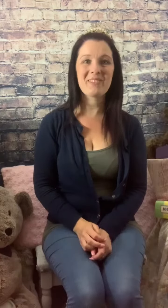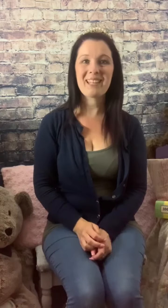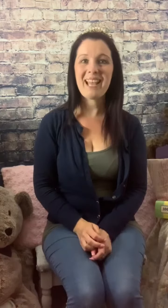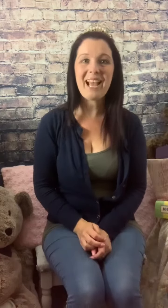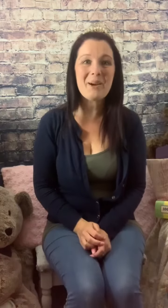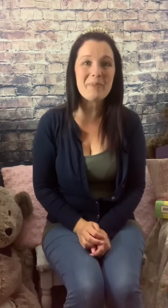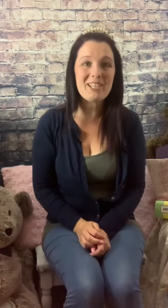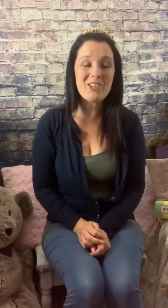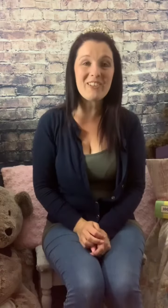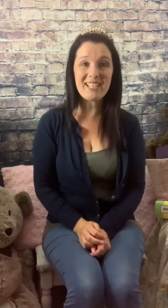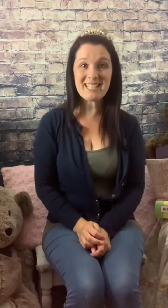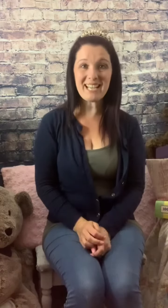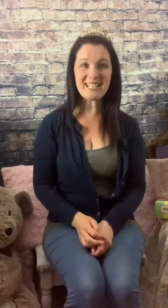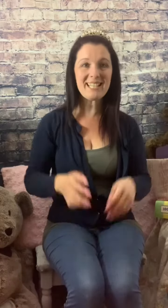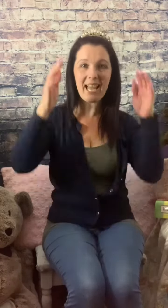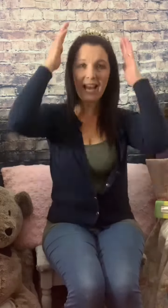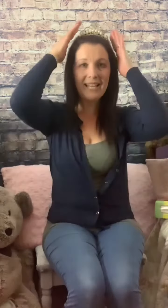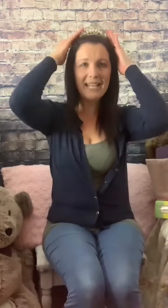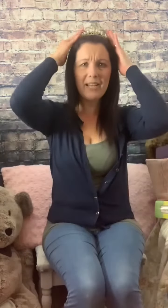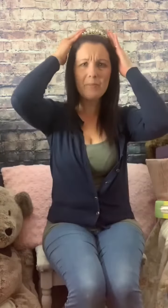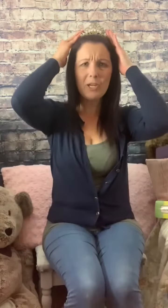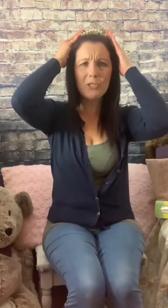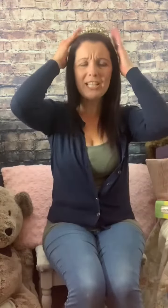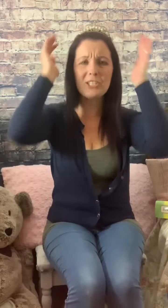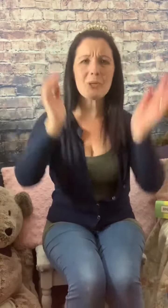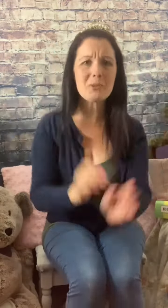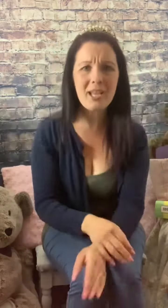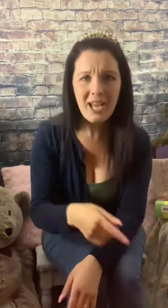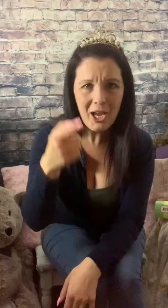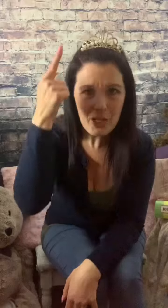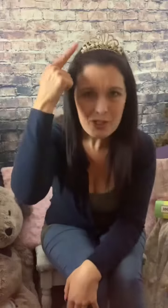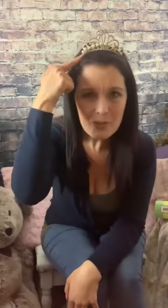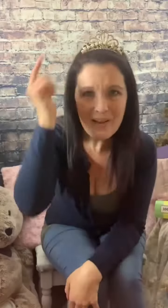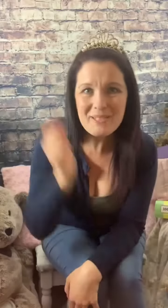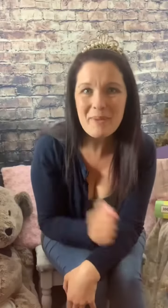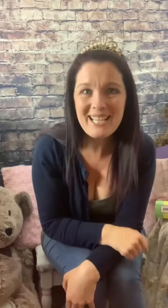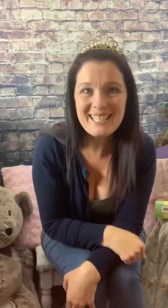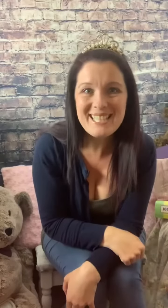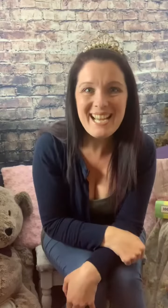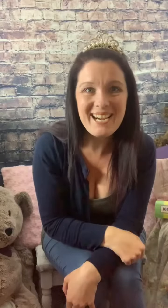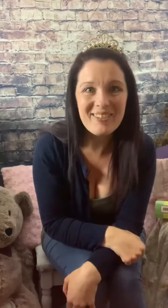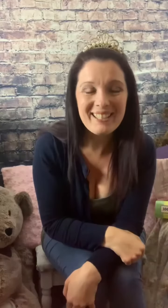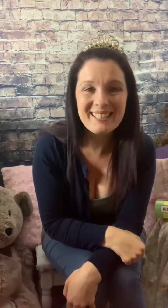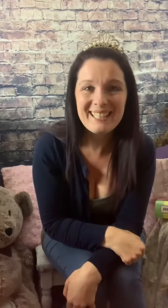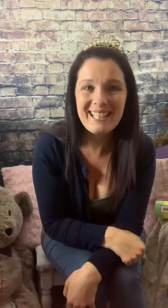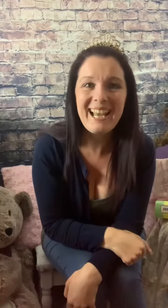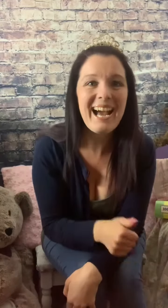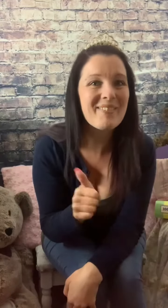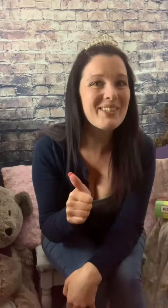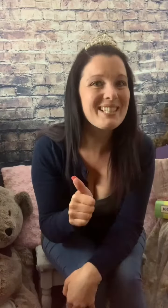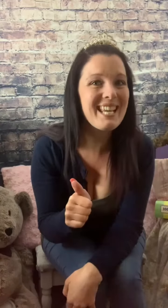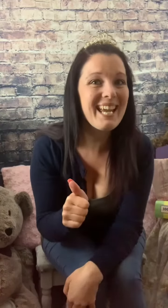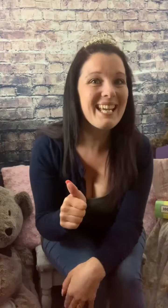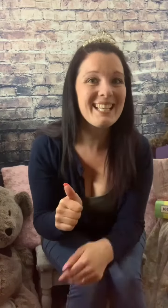I hope you enjoyed these signs and it gave me a good excuse to wear a sparkling tiara. Have a good day.